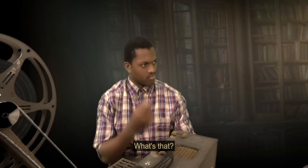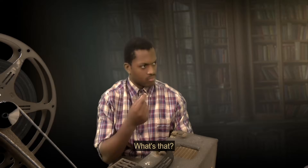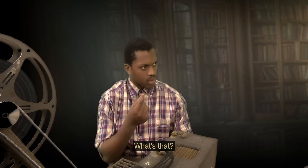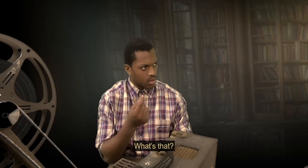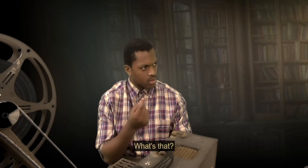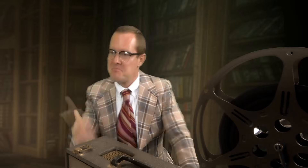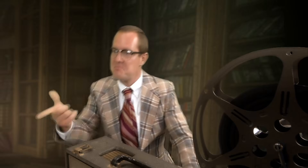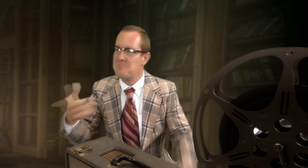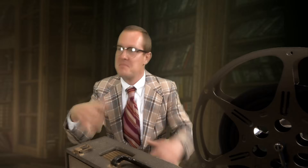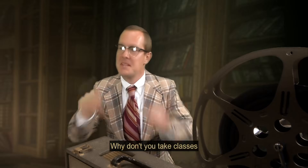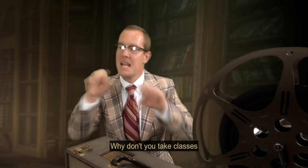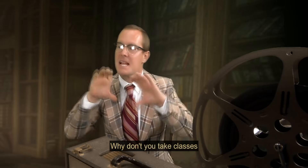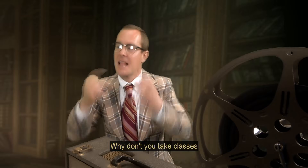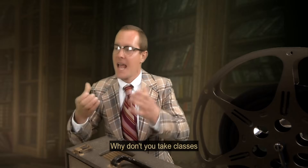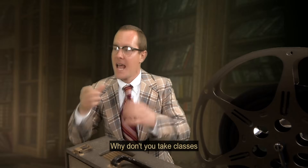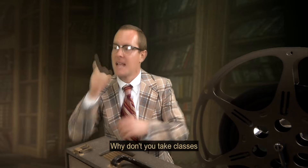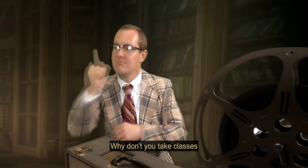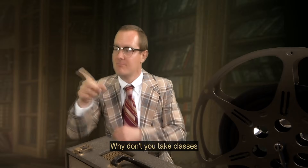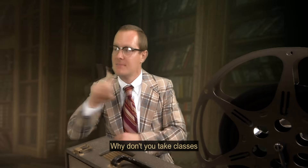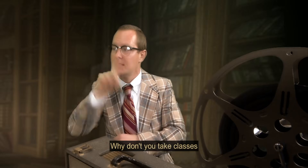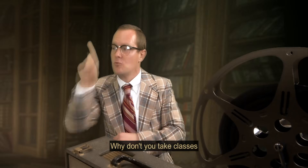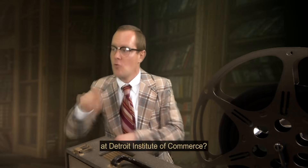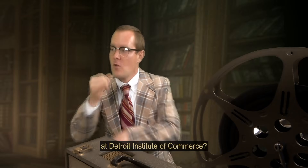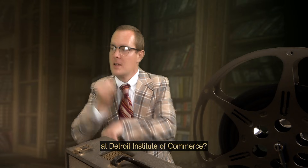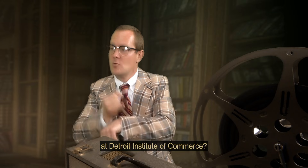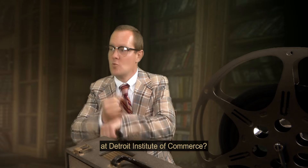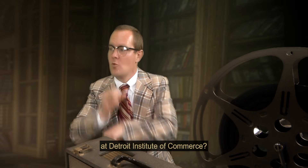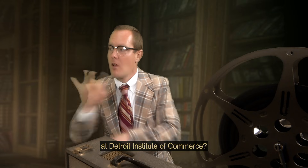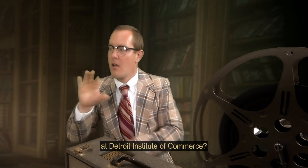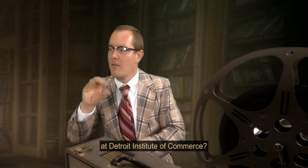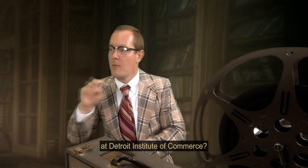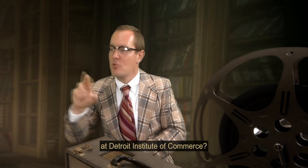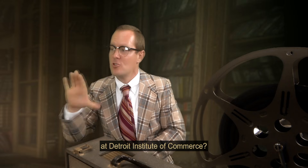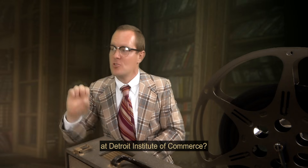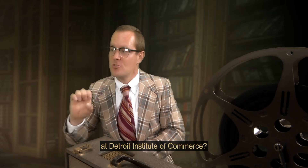that? Why don't you take classes at Detroit Institute of Commerce?